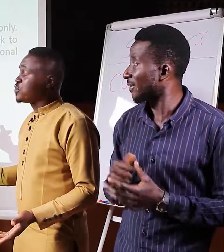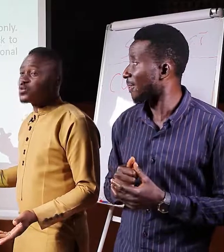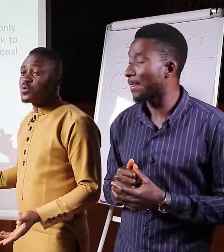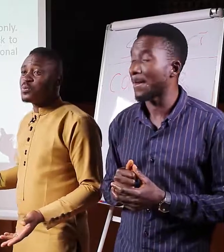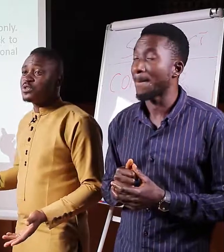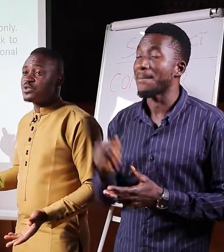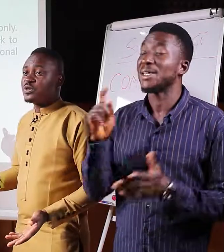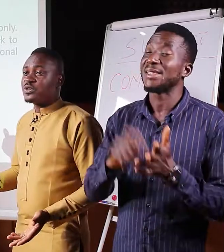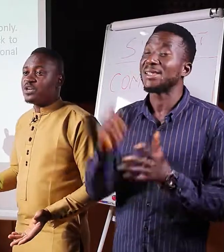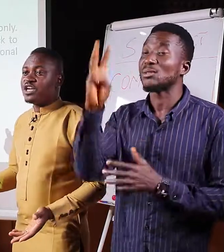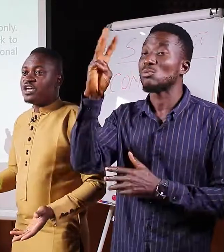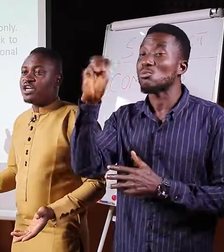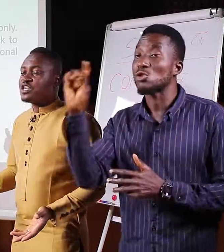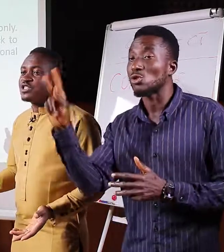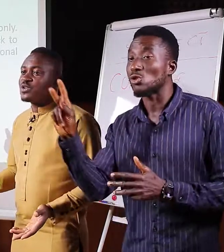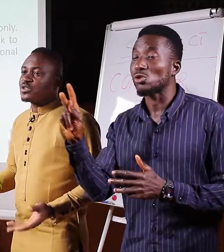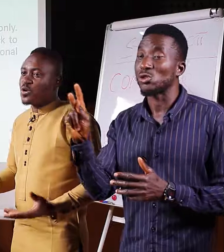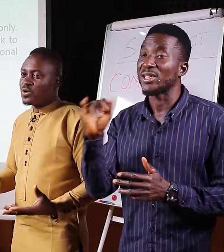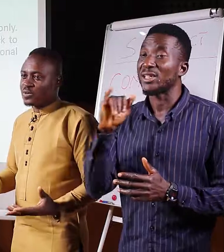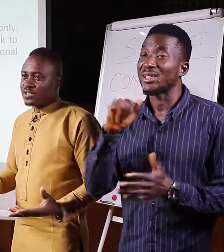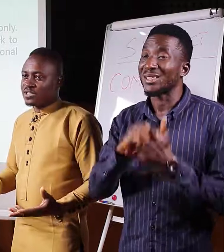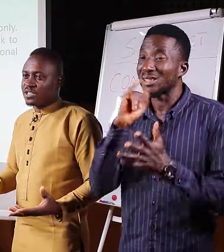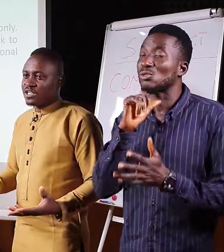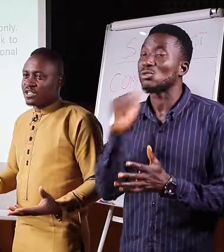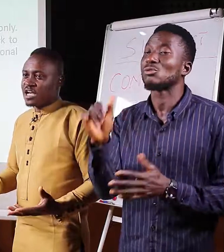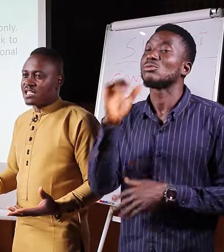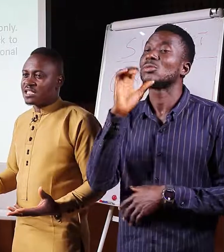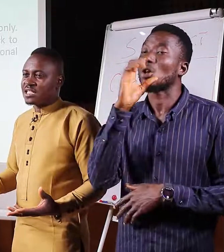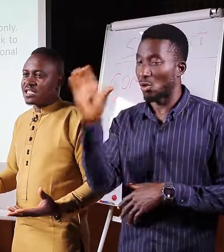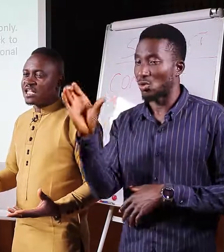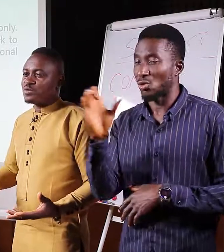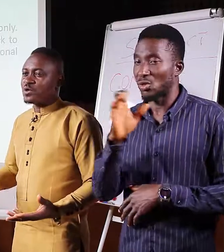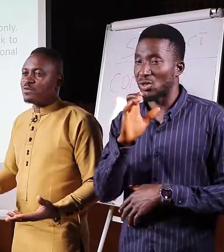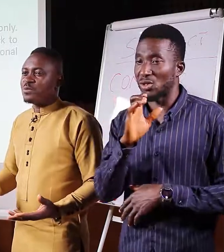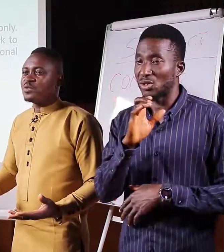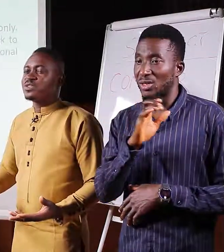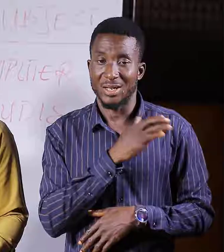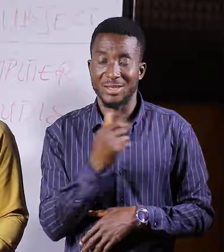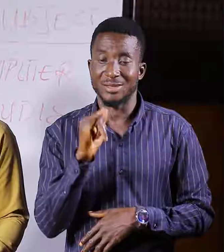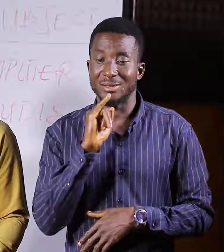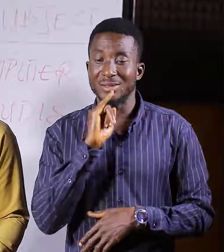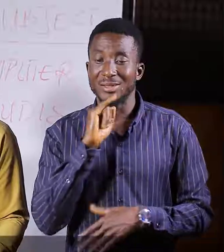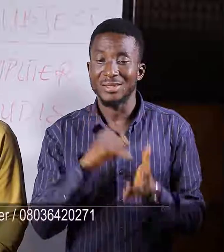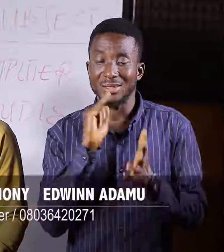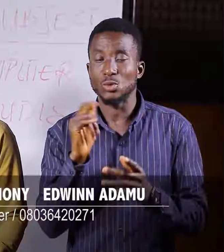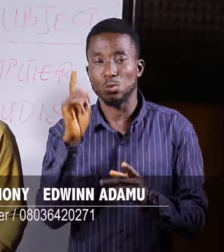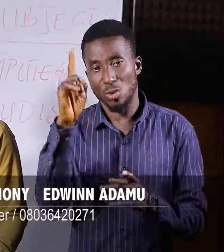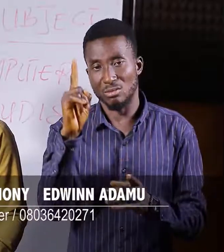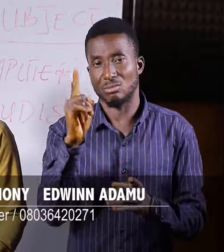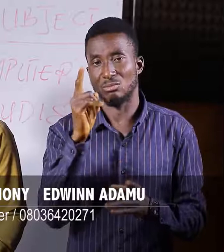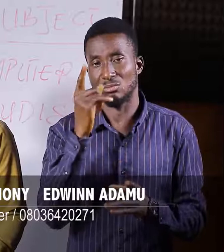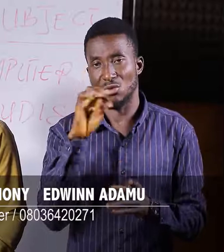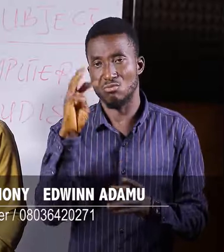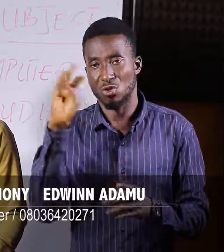This monochrome monitor, it's not colored, and it has been one of the monitors that has been used a long time